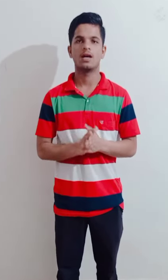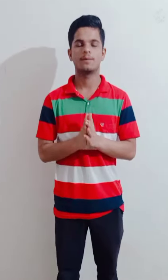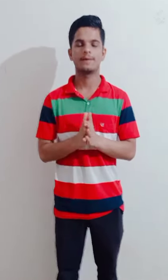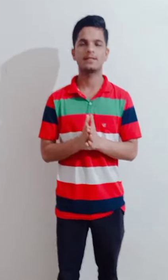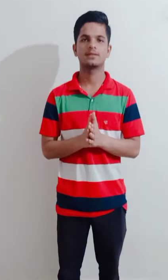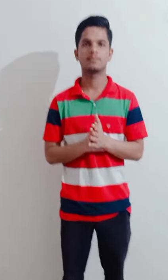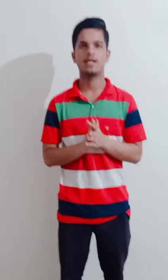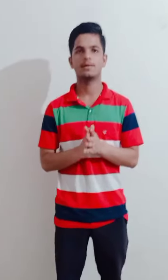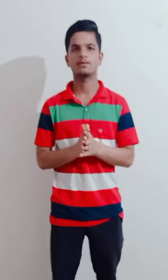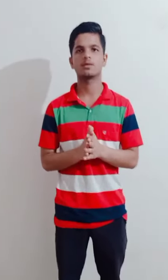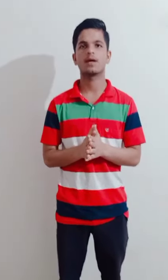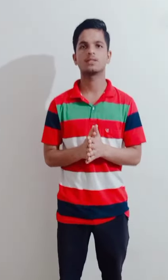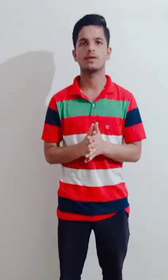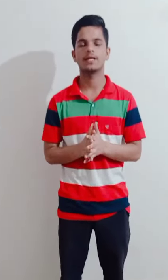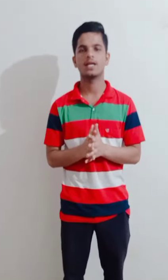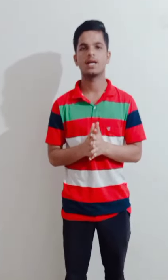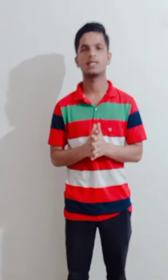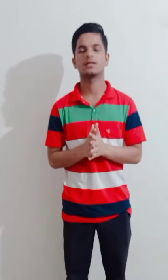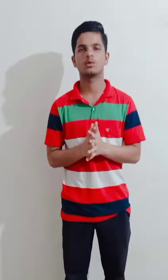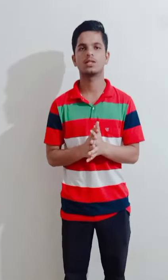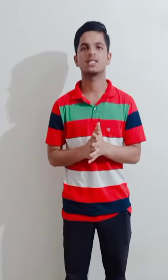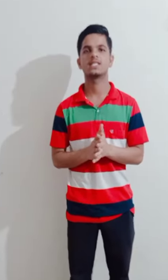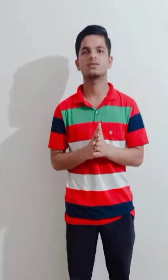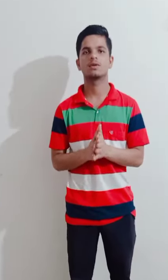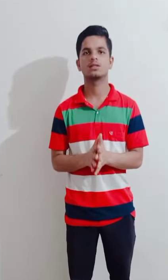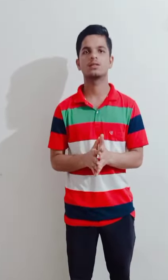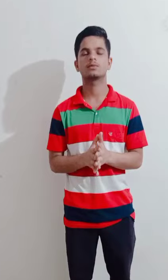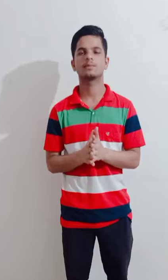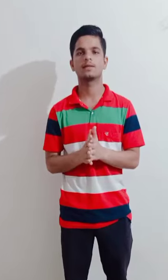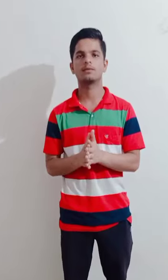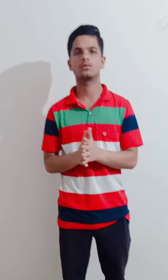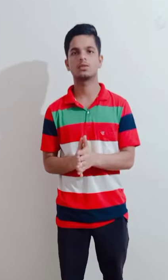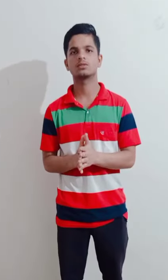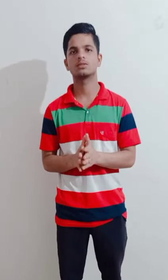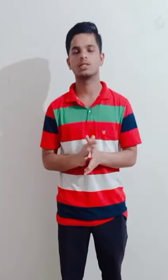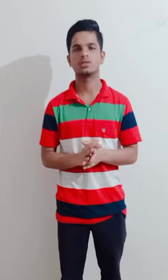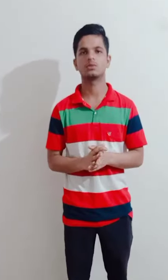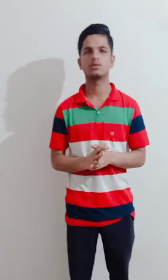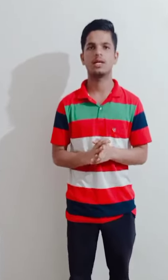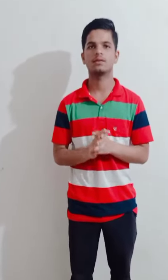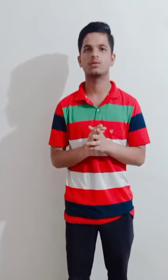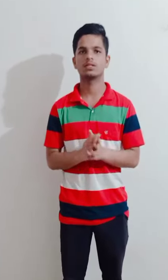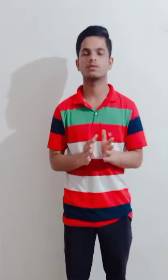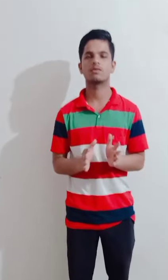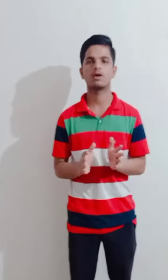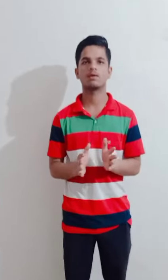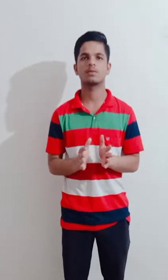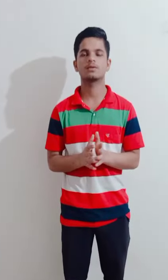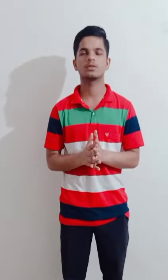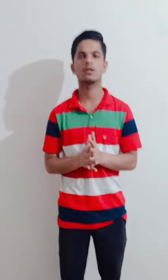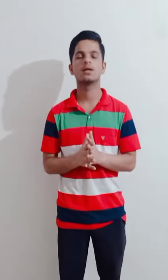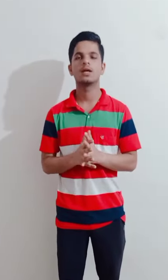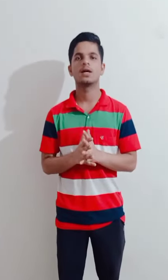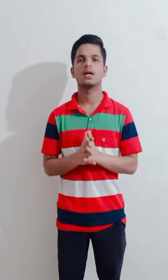Hello friends, my name is Omkar Shavai and today's date is 12th of September 2022 and today's our topic is on